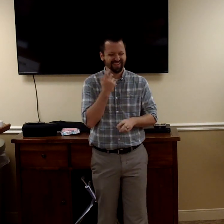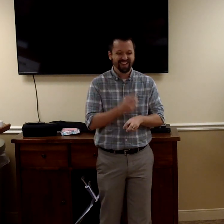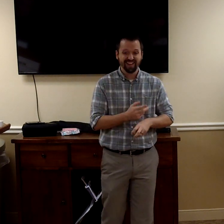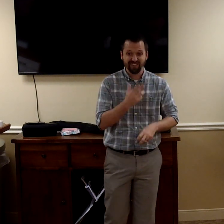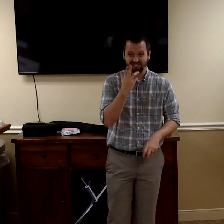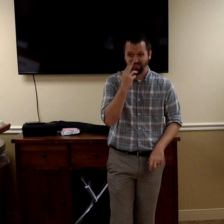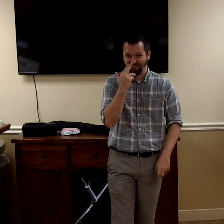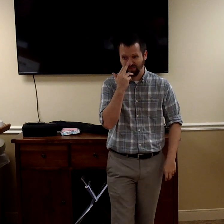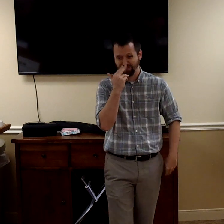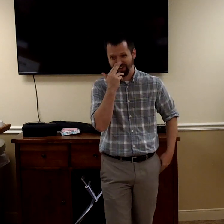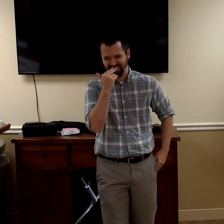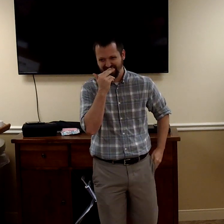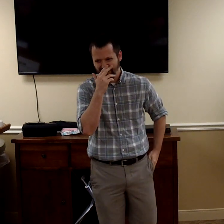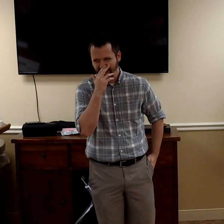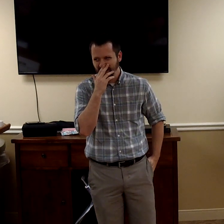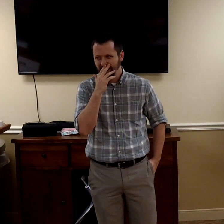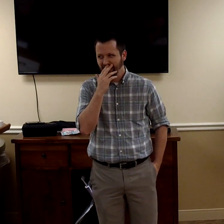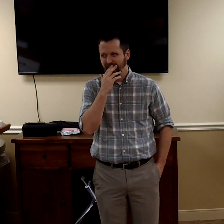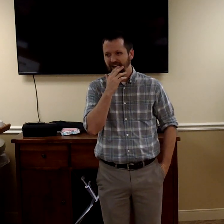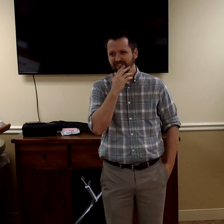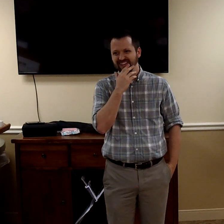It was really funny.